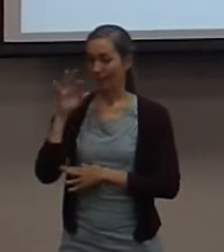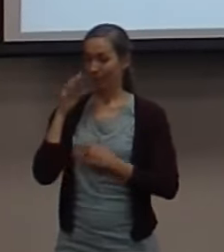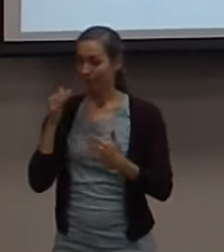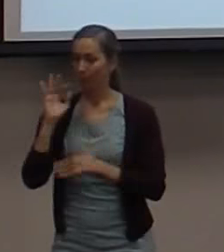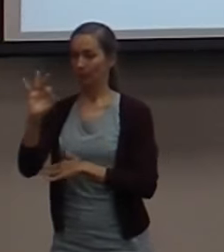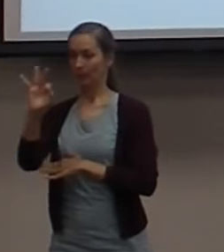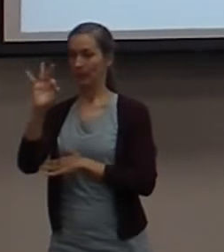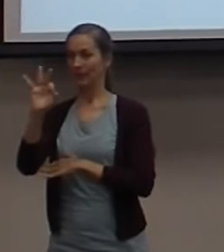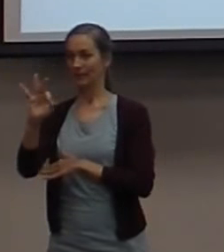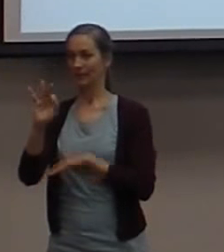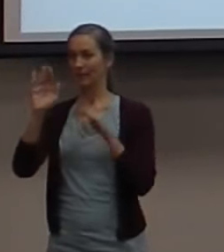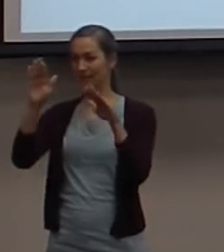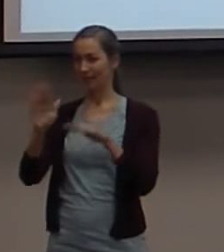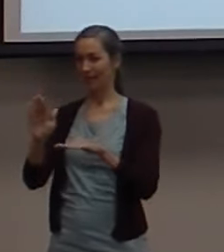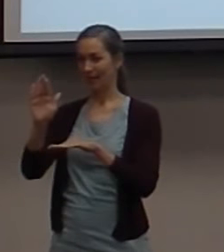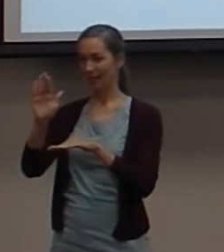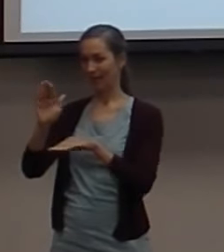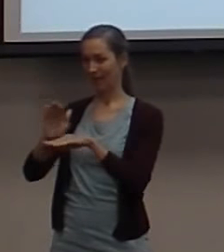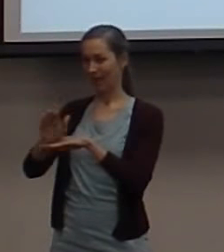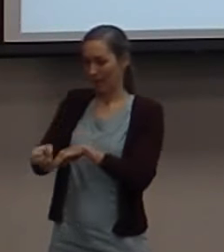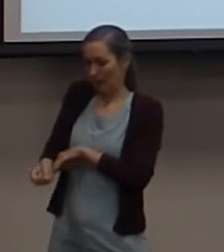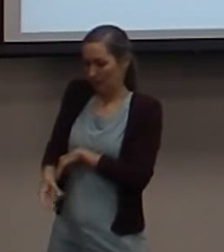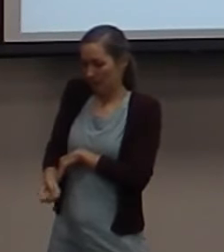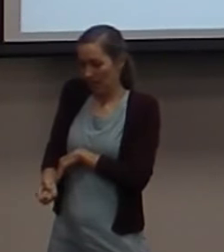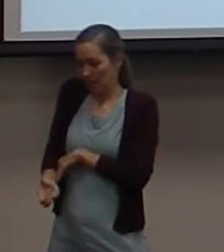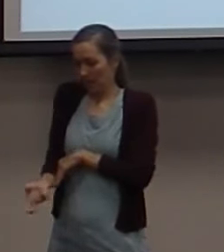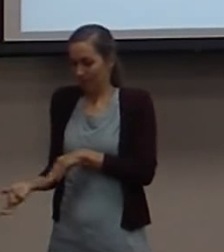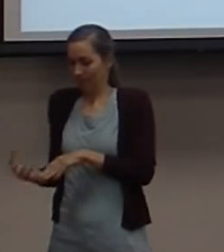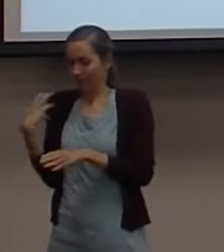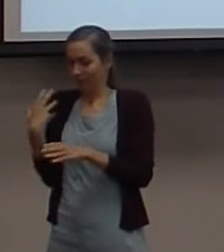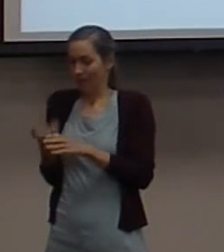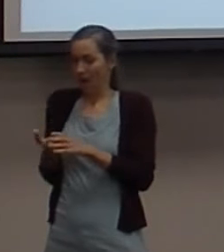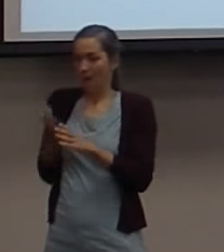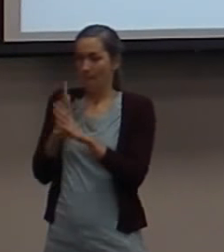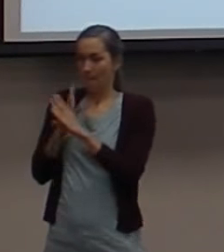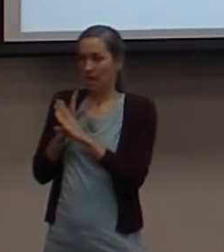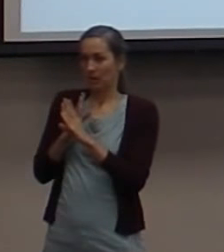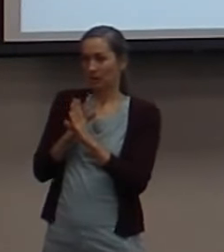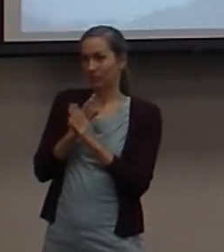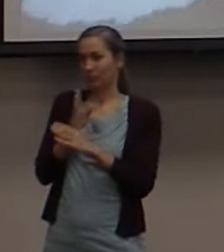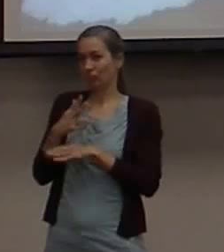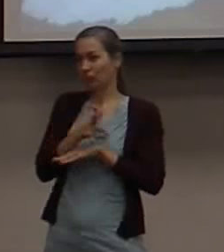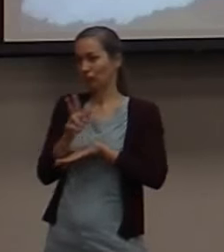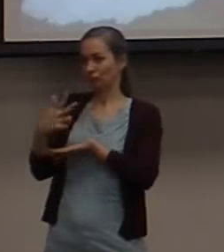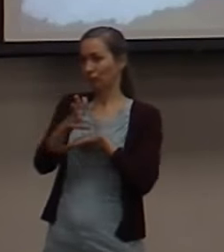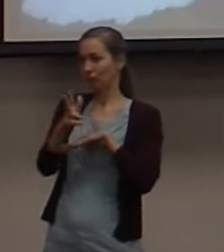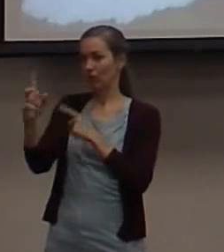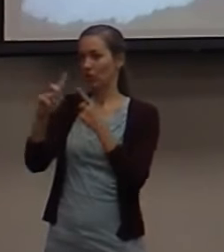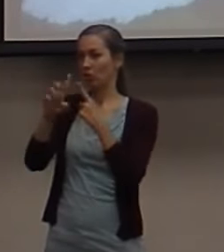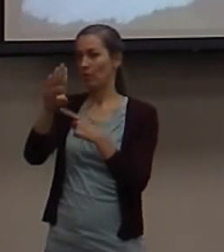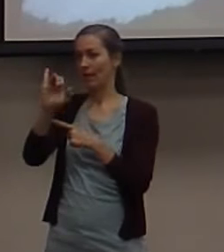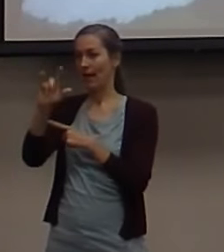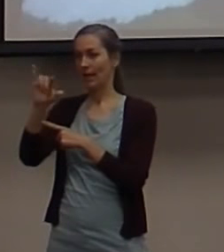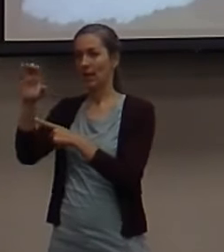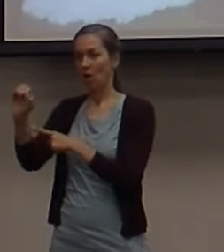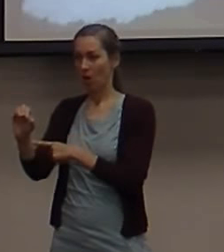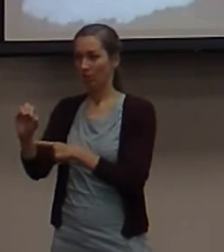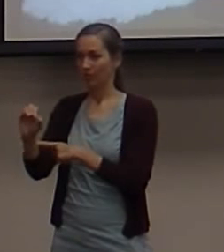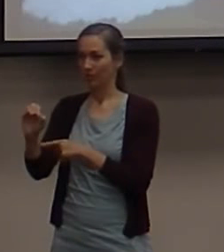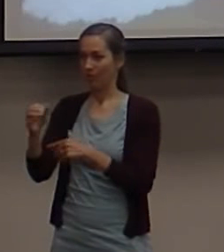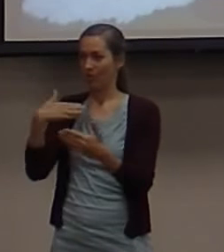Sunday night, midnight Sunday night, got on a bus and rode up to the mountains to Baguio so we could get there at 4:30